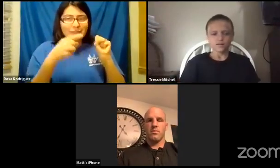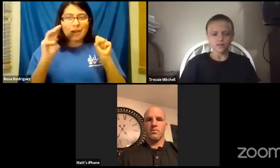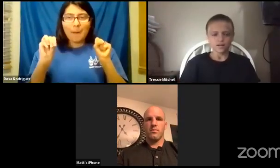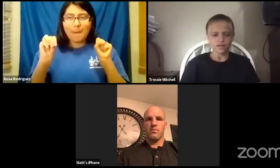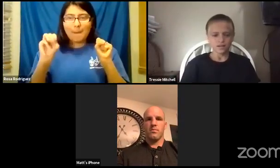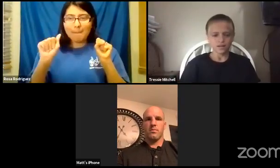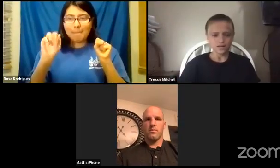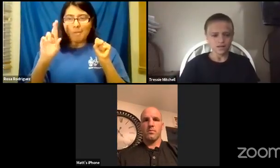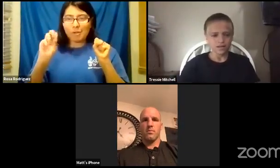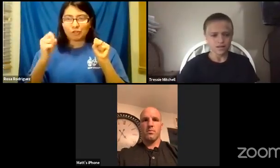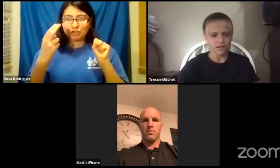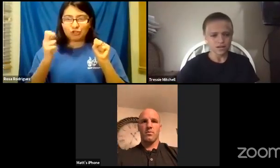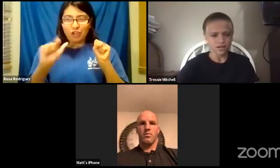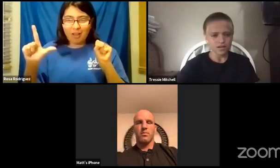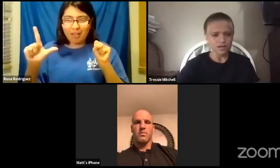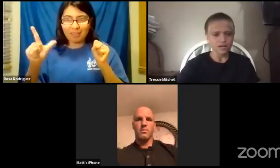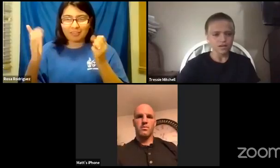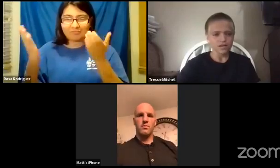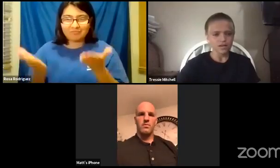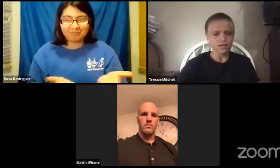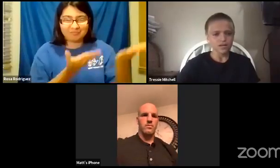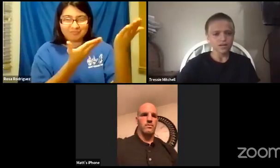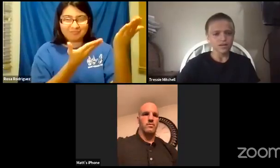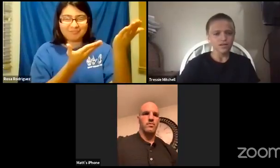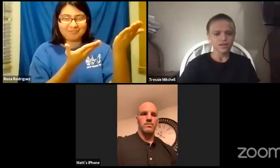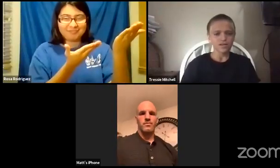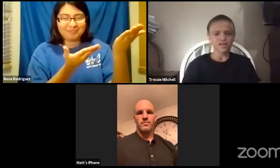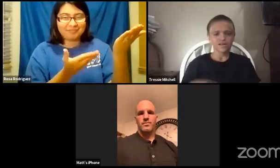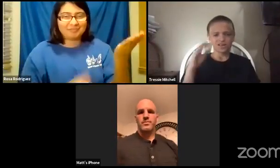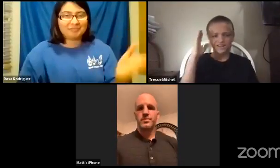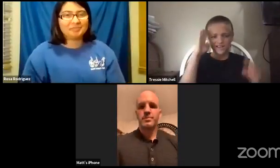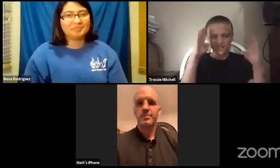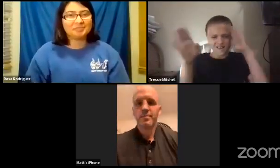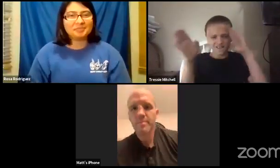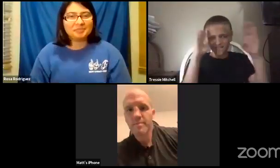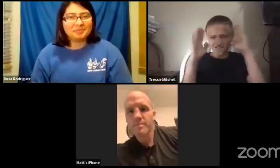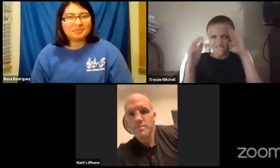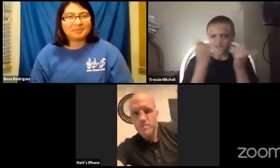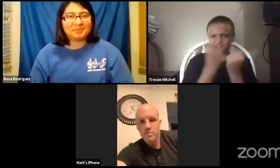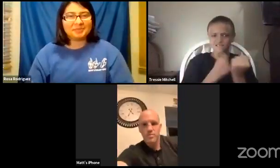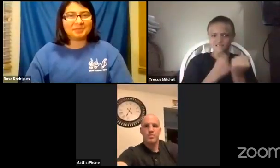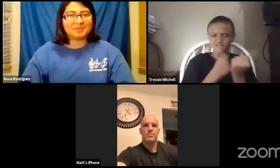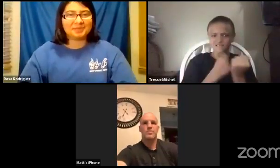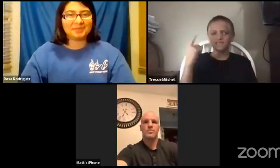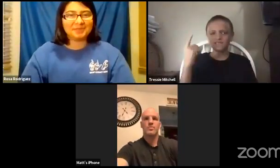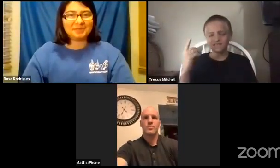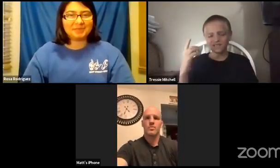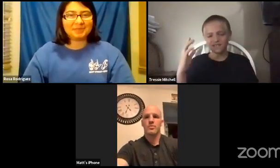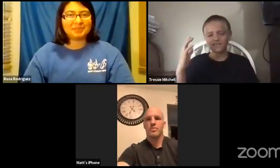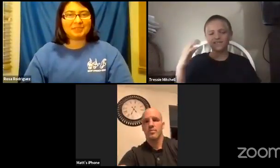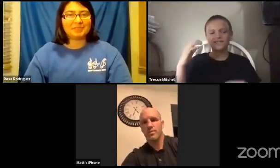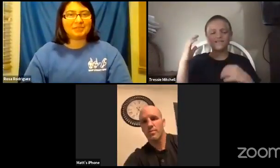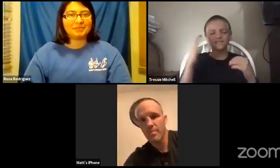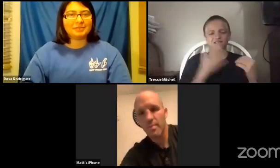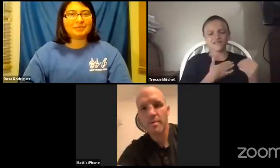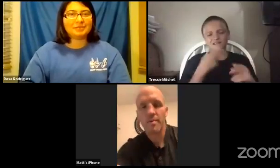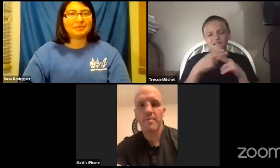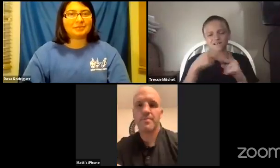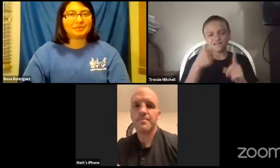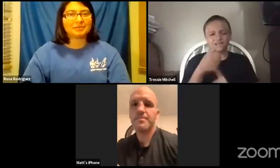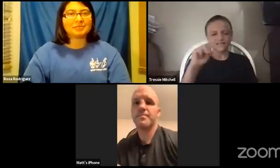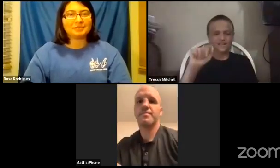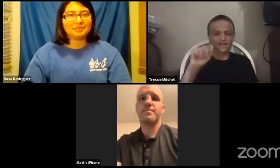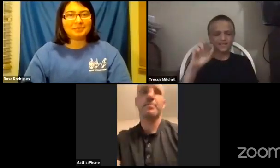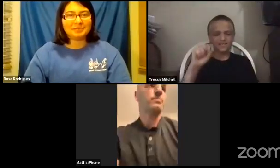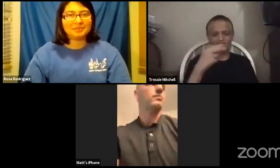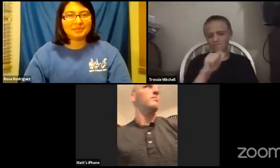the Family Center on Deafness, we're happy to be hosting this presentation. Take it away, Marshall.